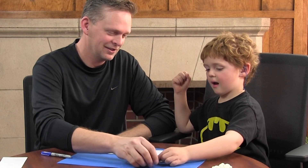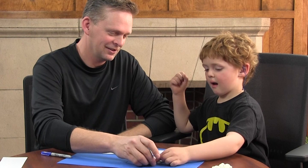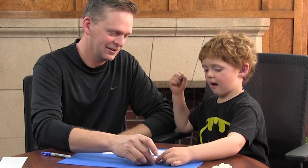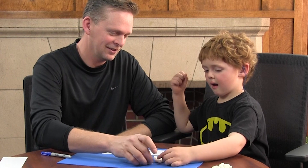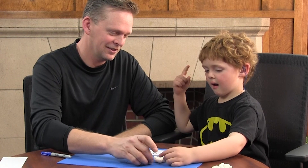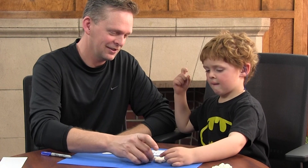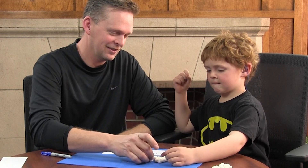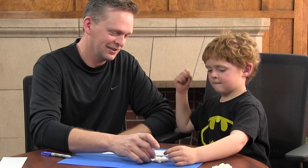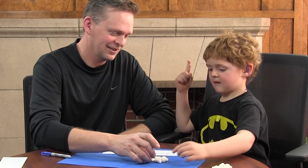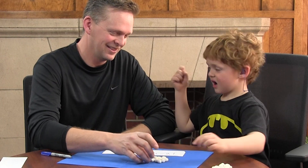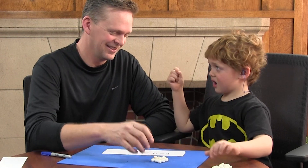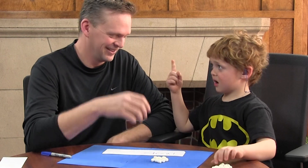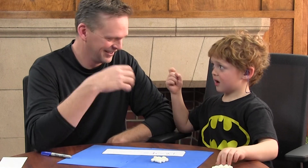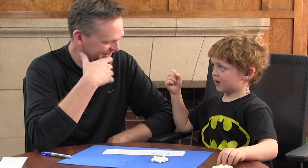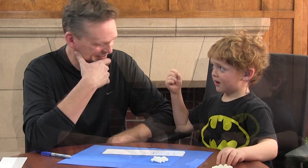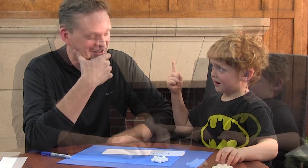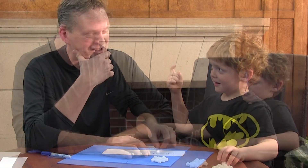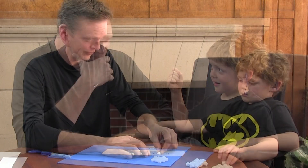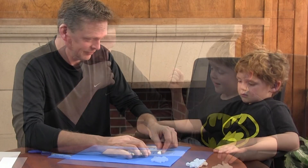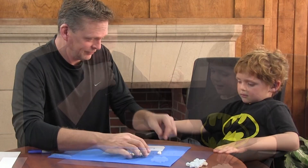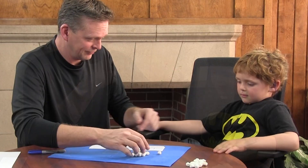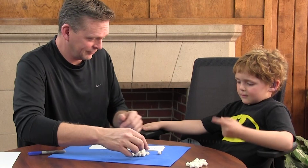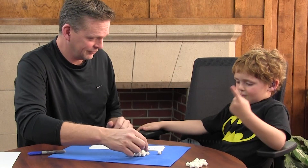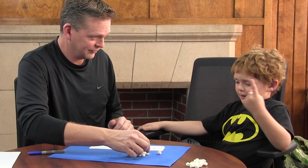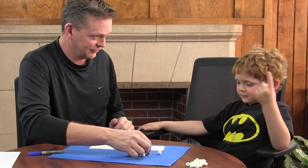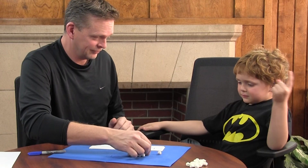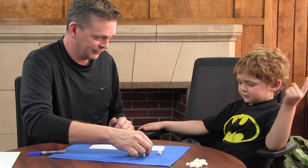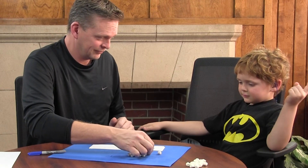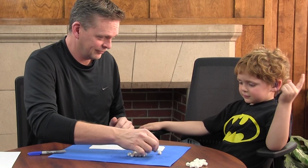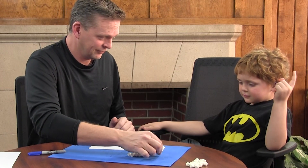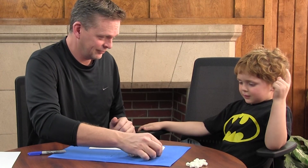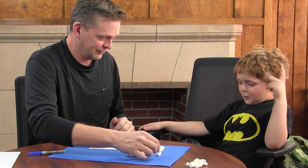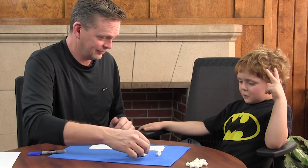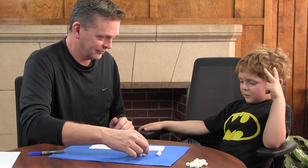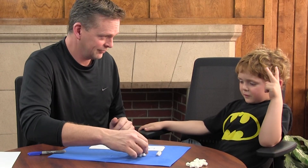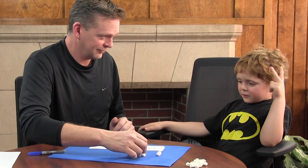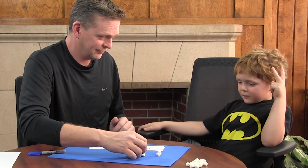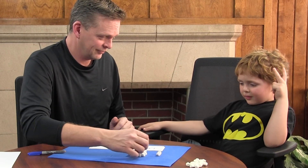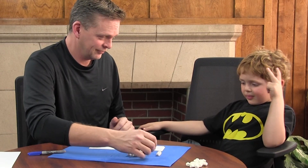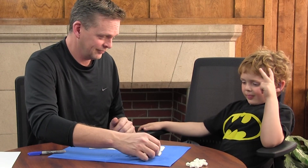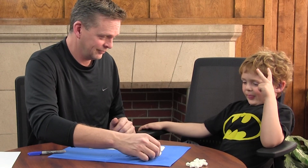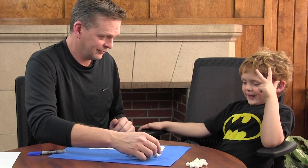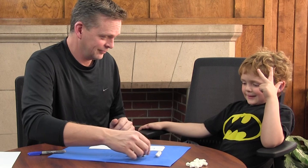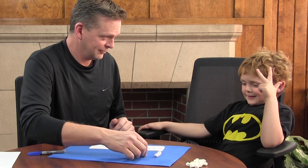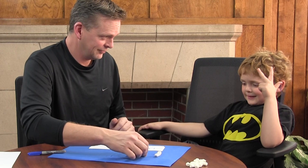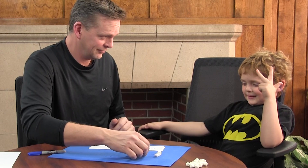Eleven? Yep. One, two, three.